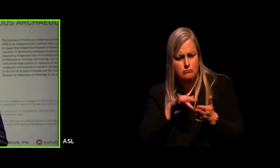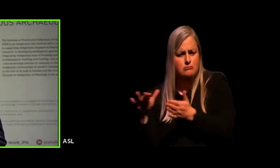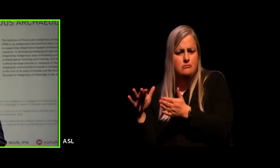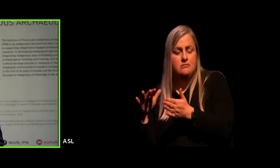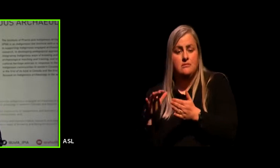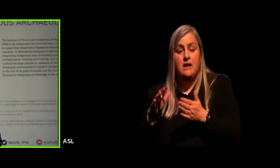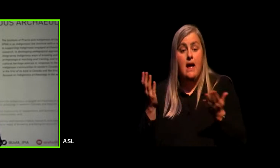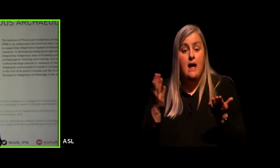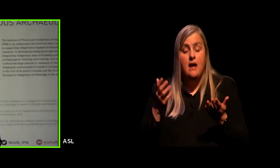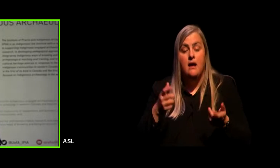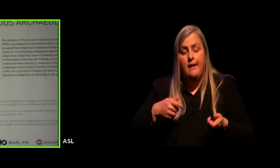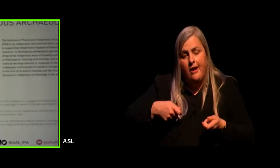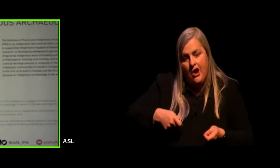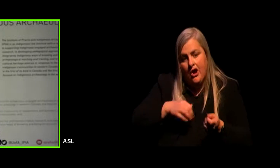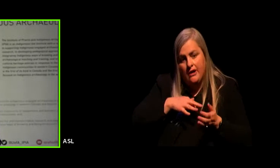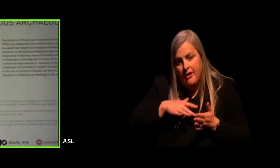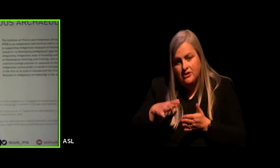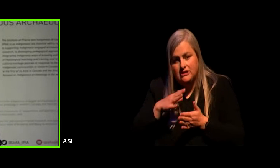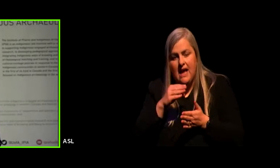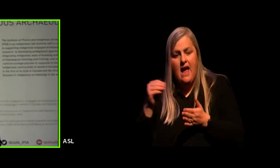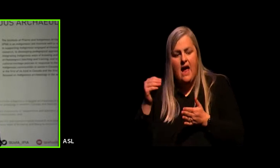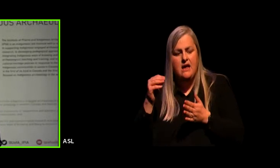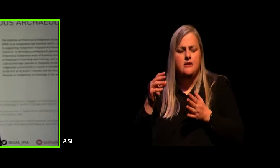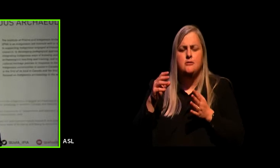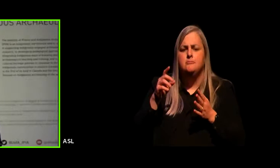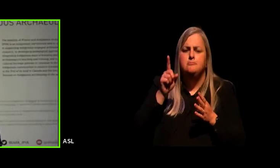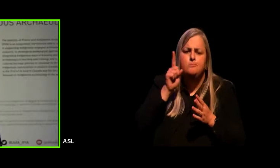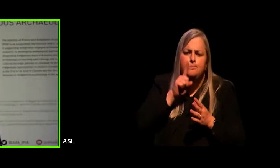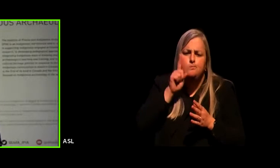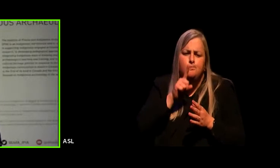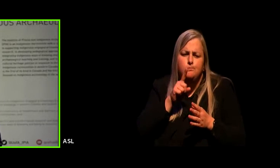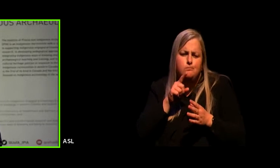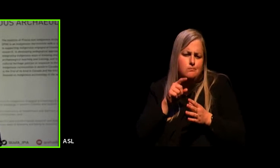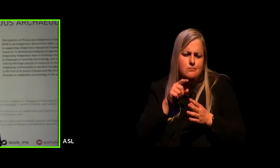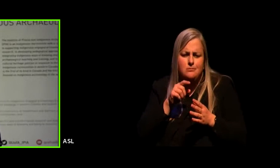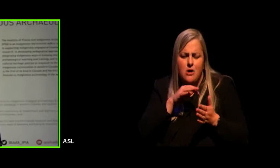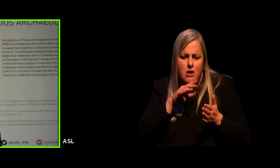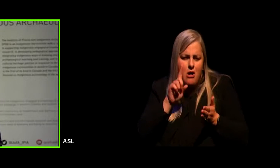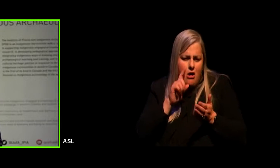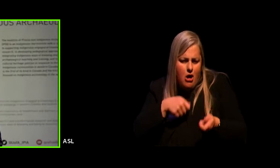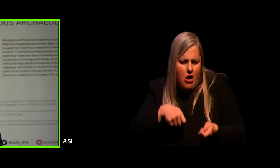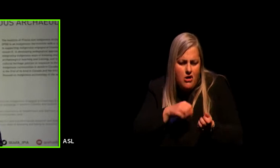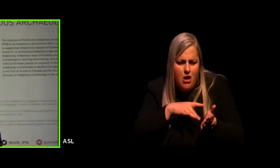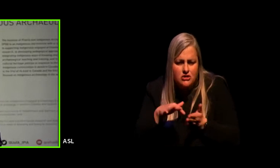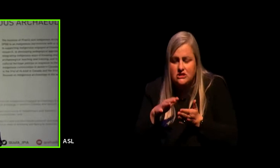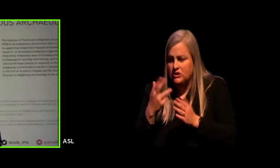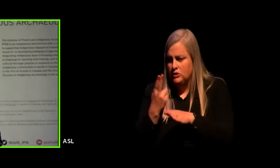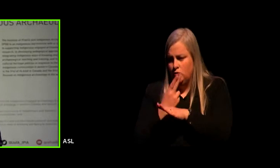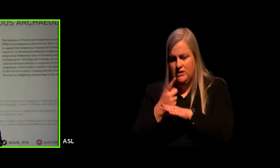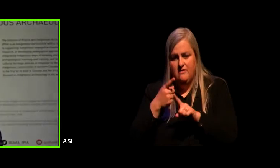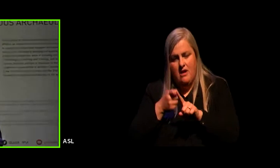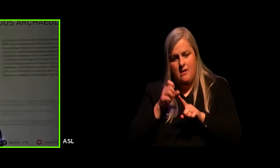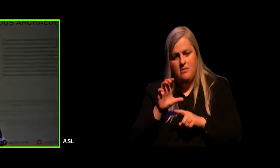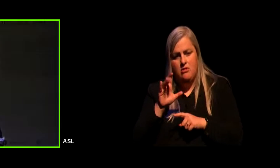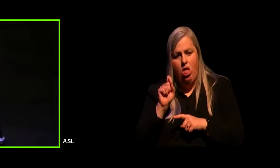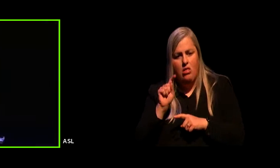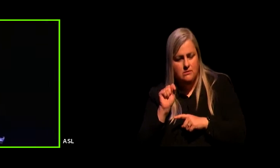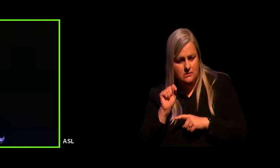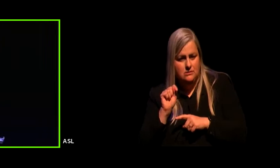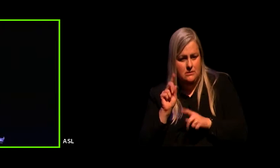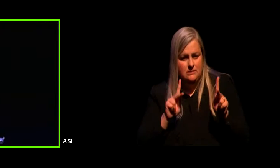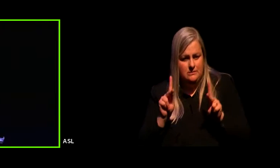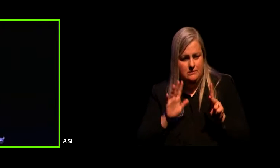and pseudo-archaeology is used by conspiracy and cult movements in North America. Welcome, Stephanie. And we'll also